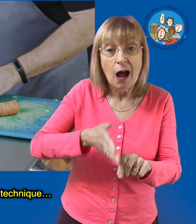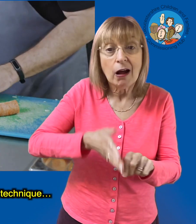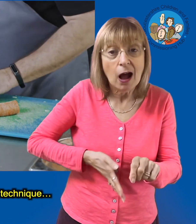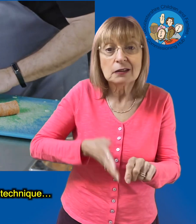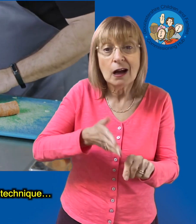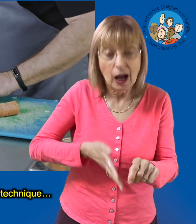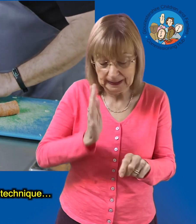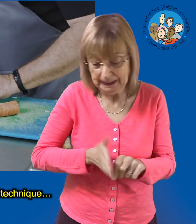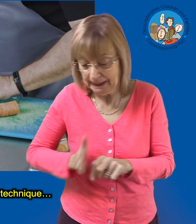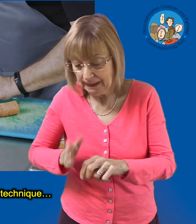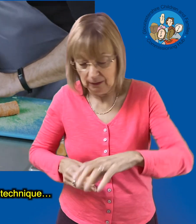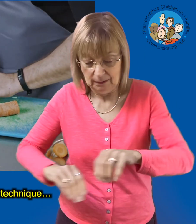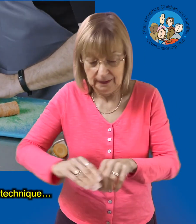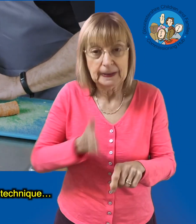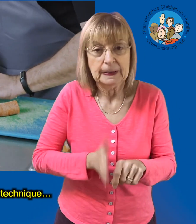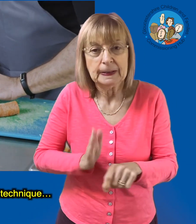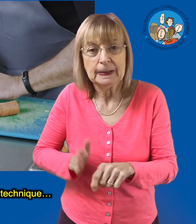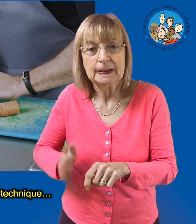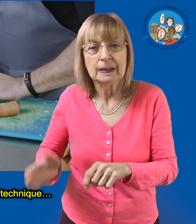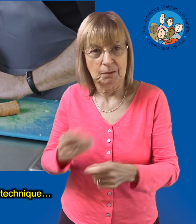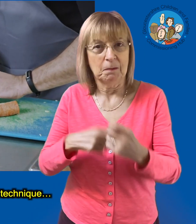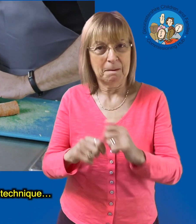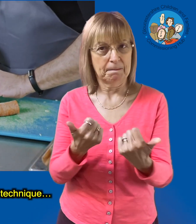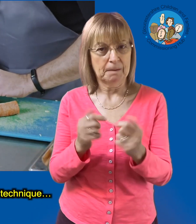we can chop those up.